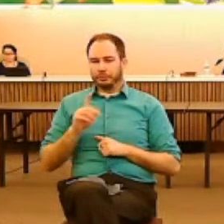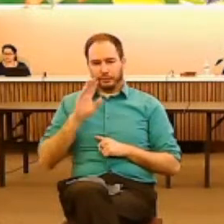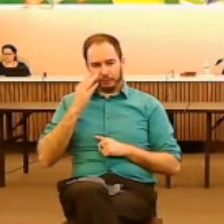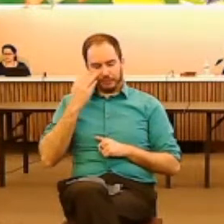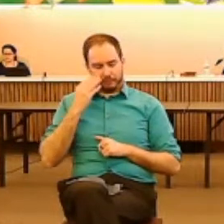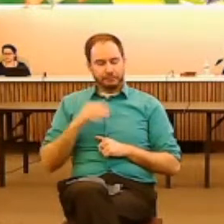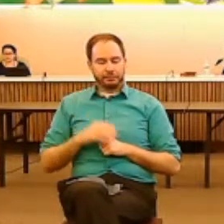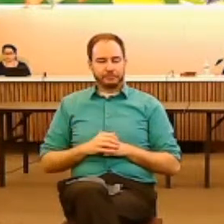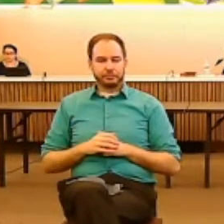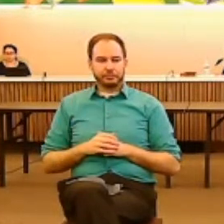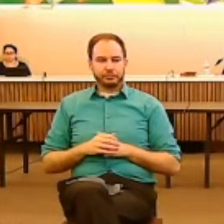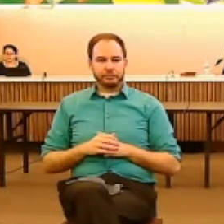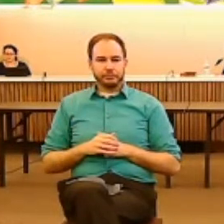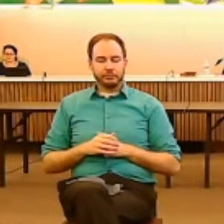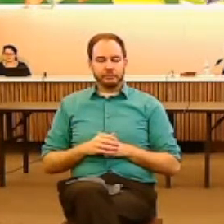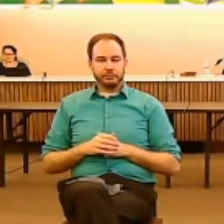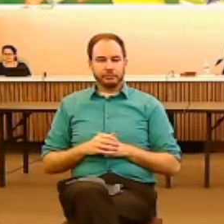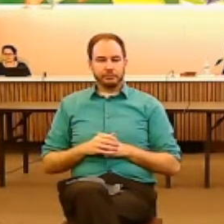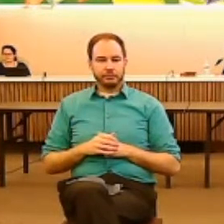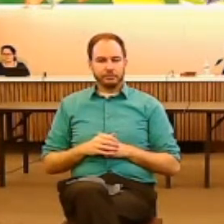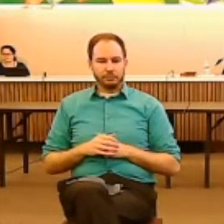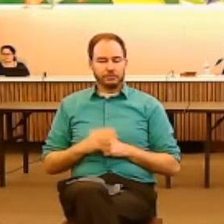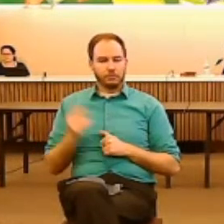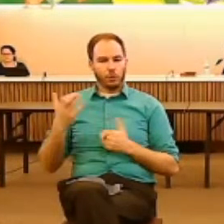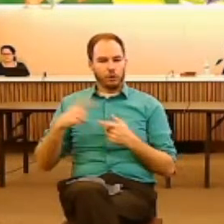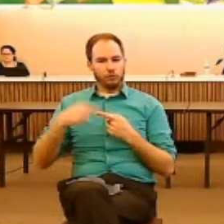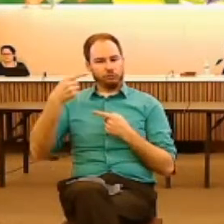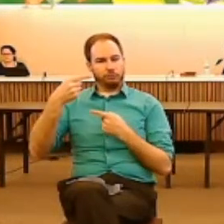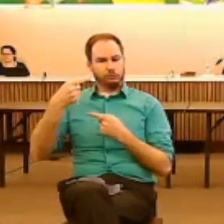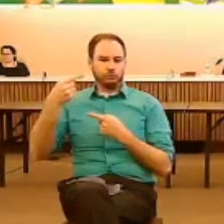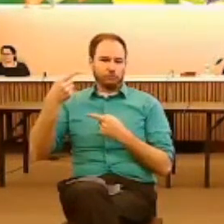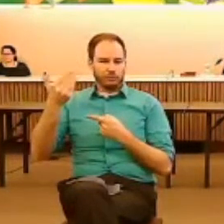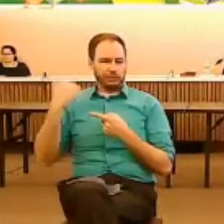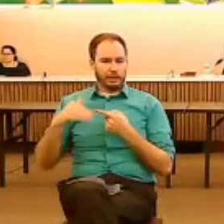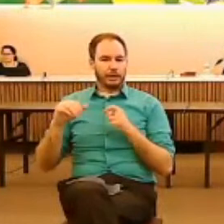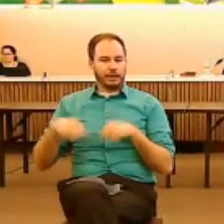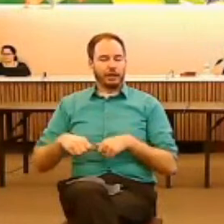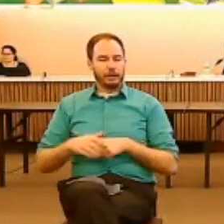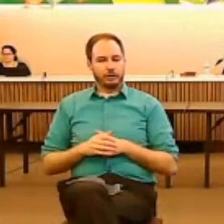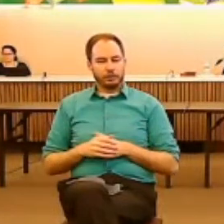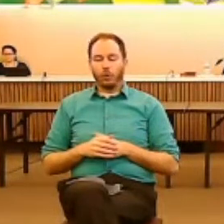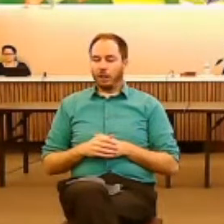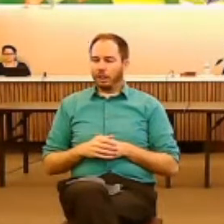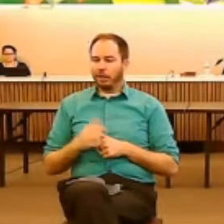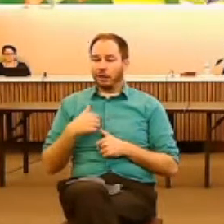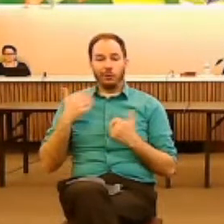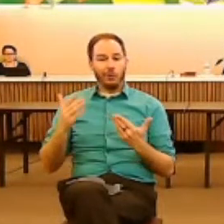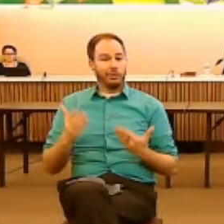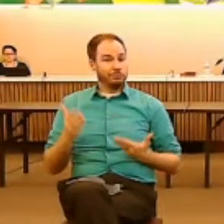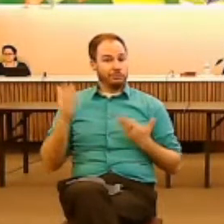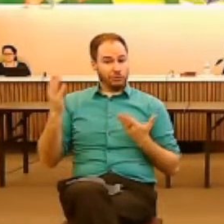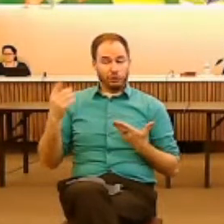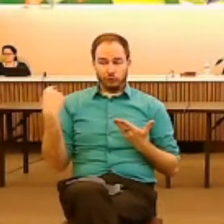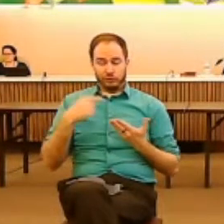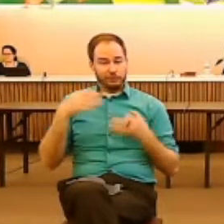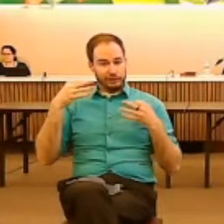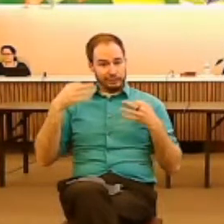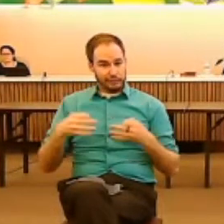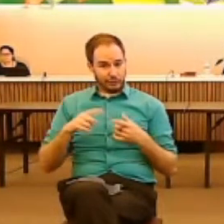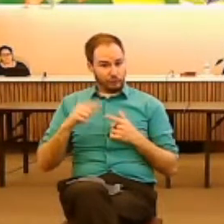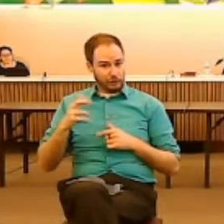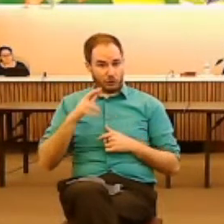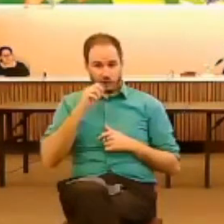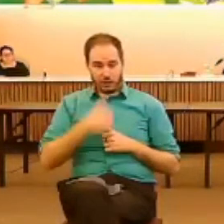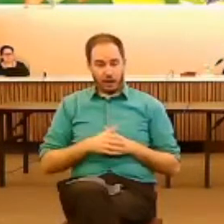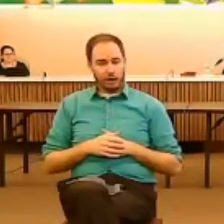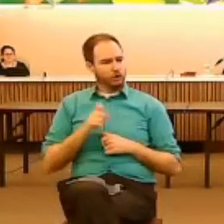okay. So that we could read it right after the hearing. Well, I'll put it forth and one of you can decide to second it. Do we